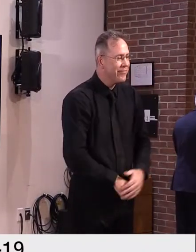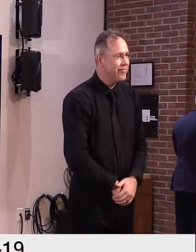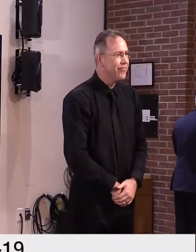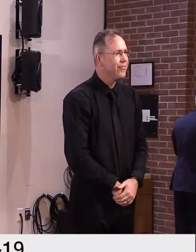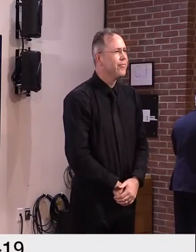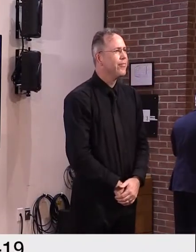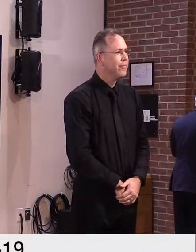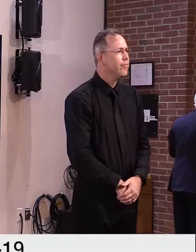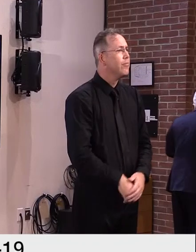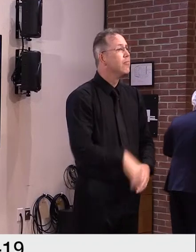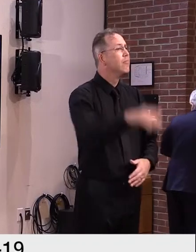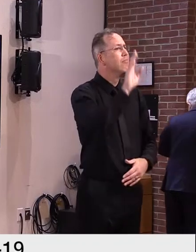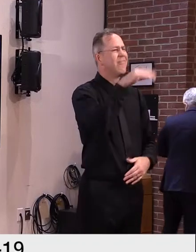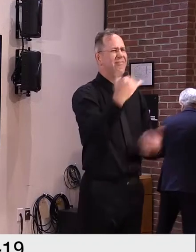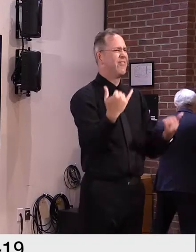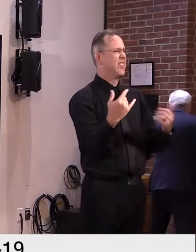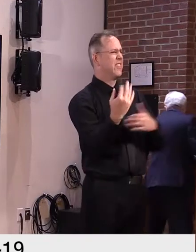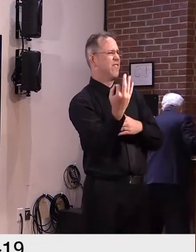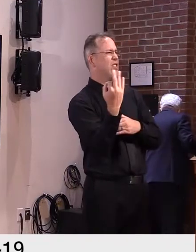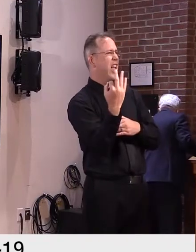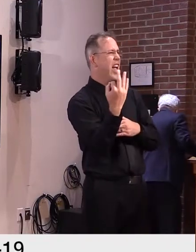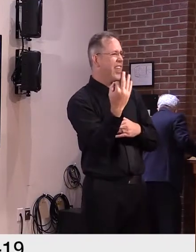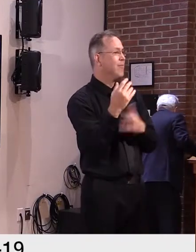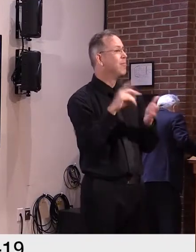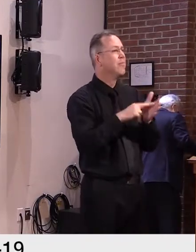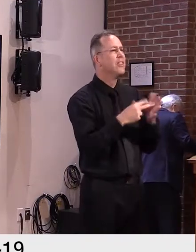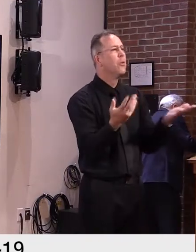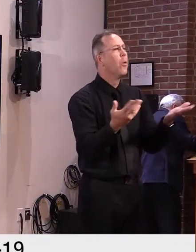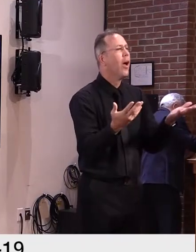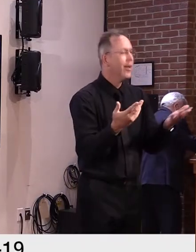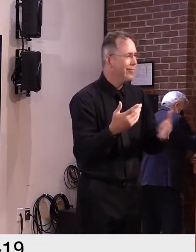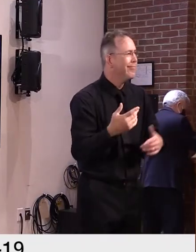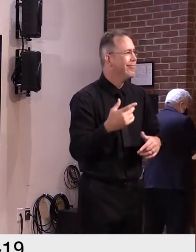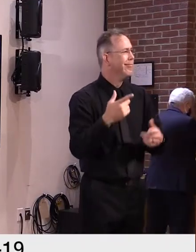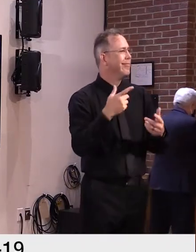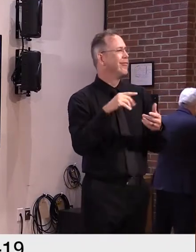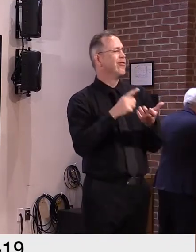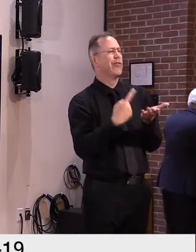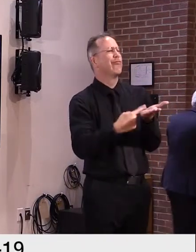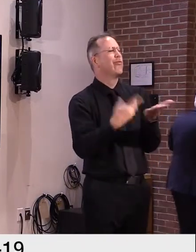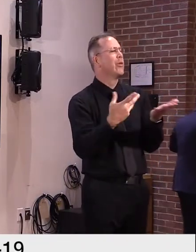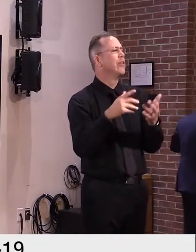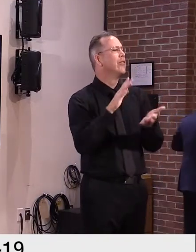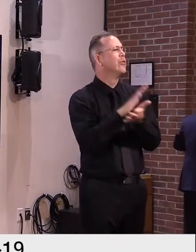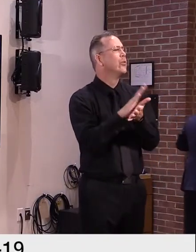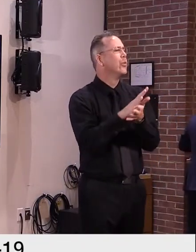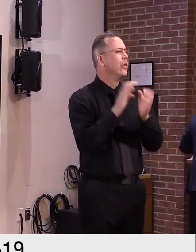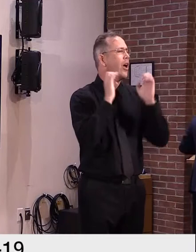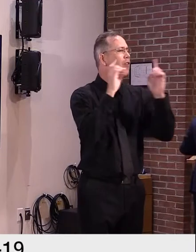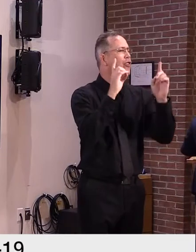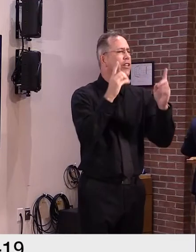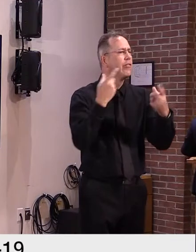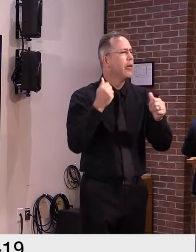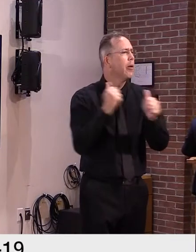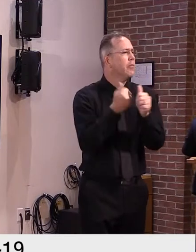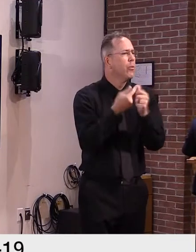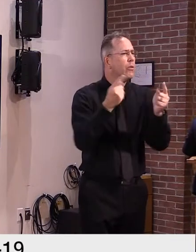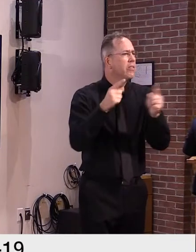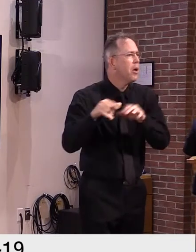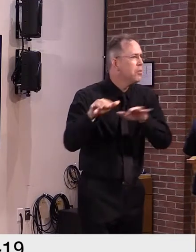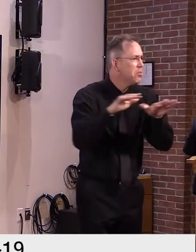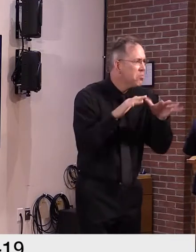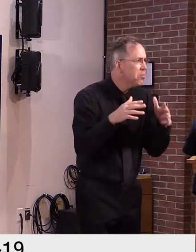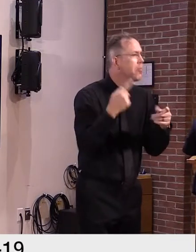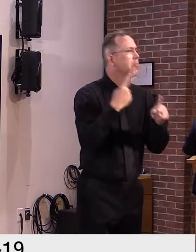It's Friday, which means we'll be covering our weekly education update, as well as a health update from Dr.